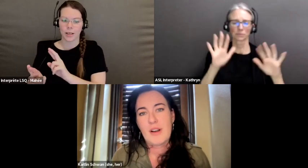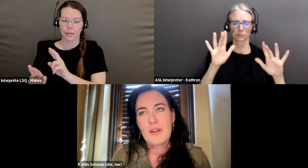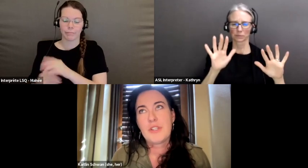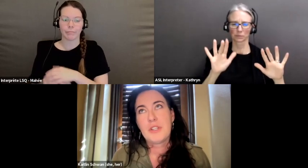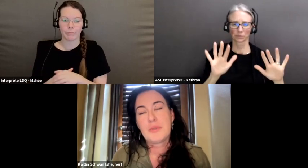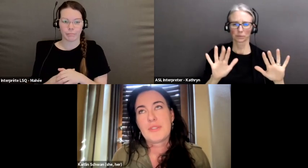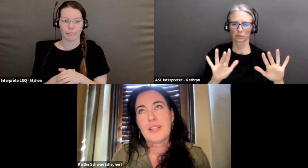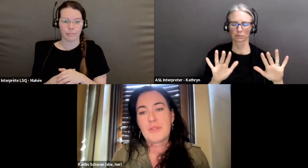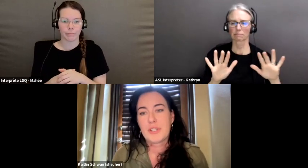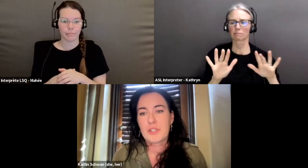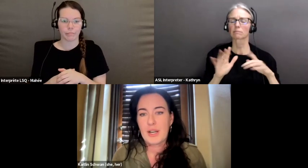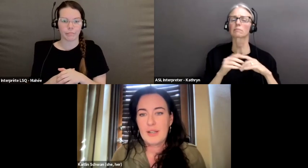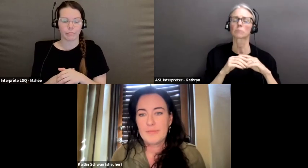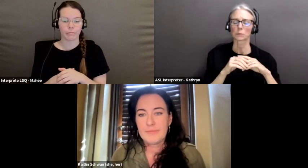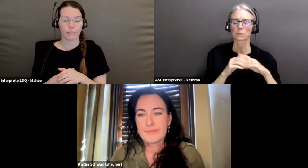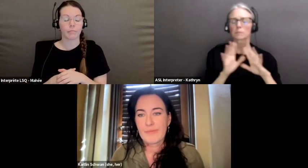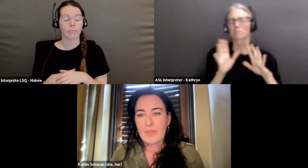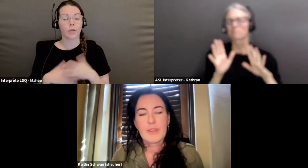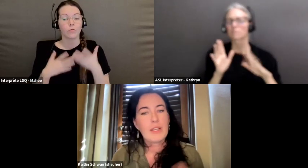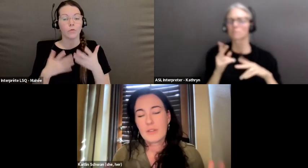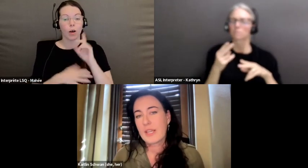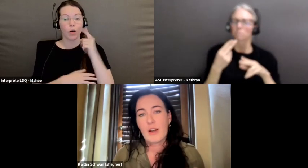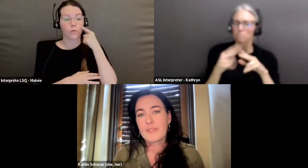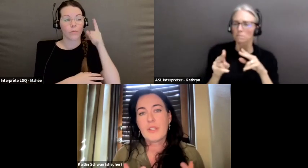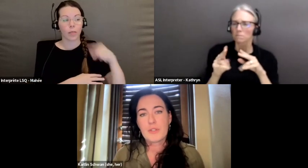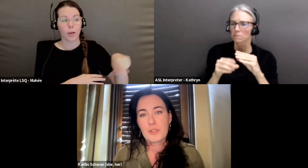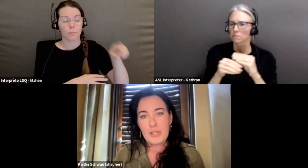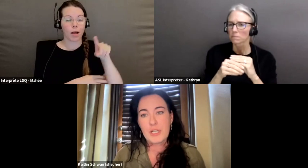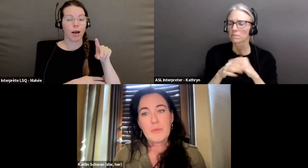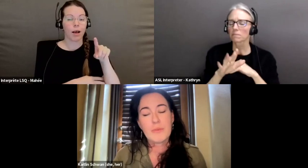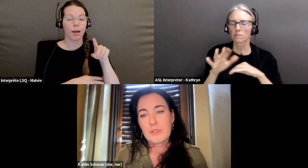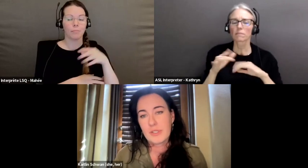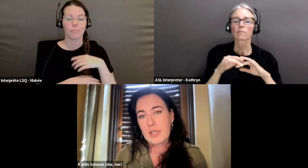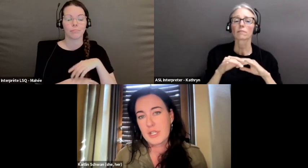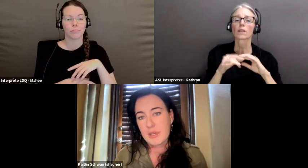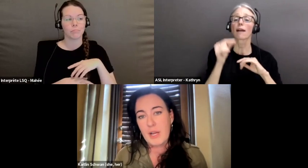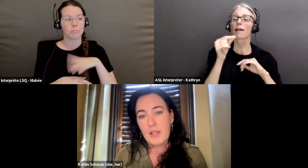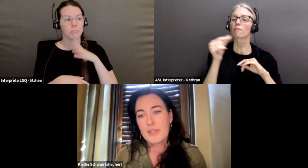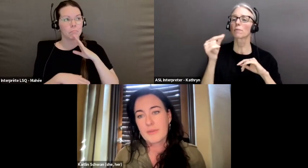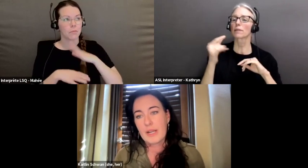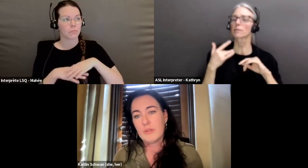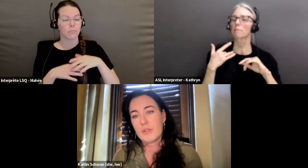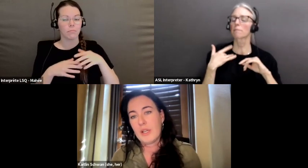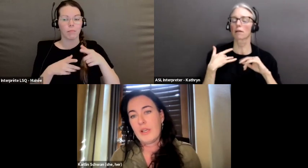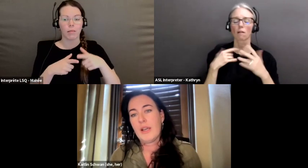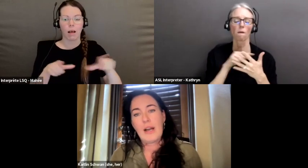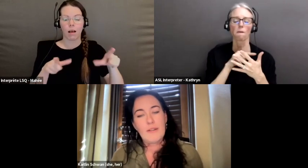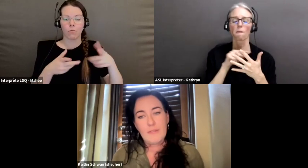governments often use language, they often use discretionary bylaws